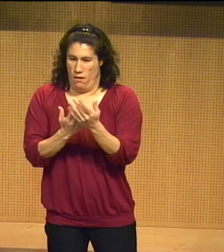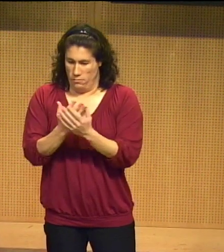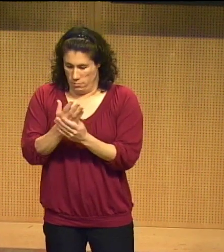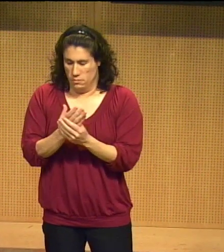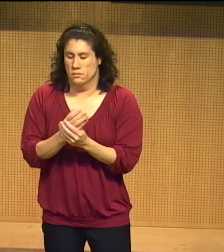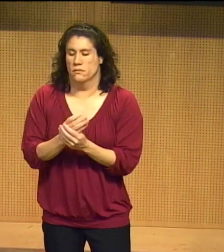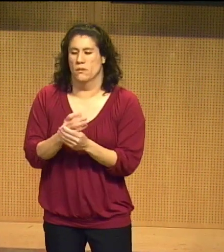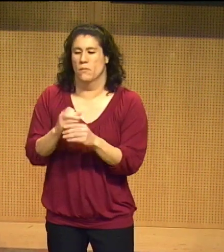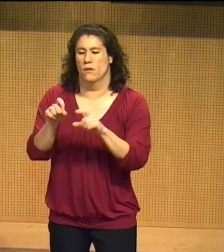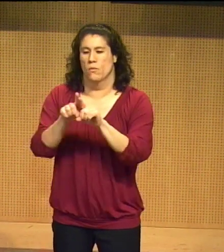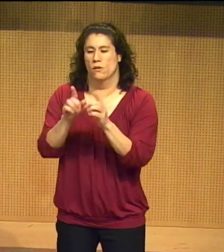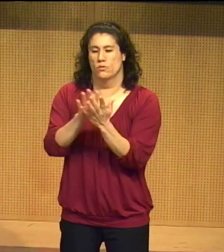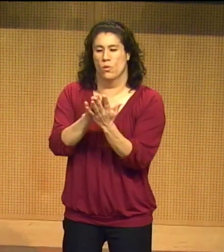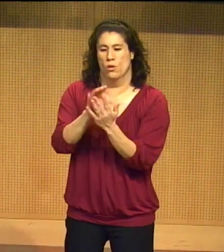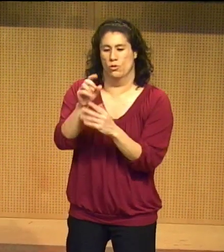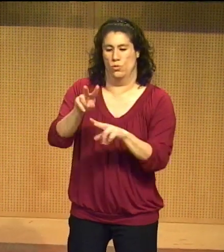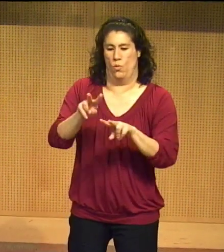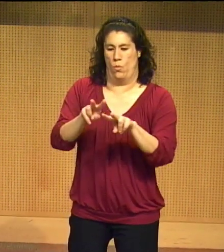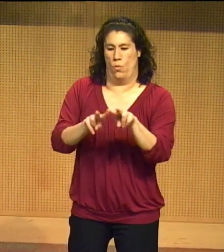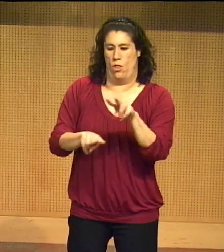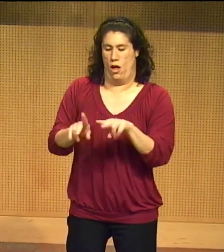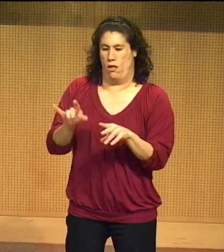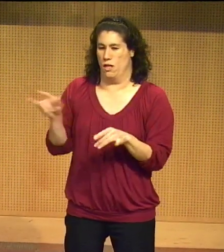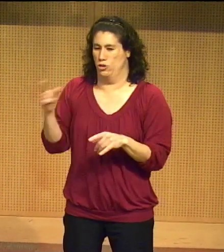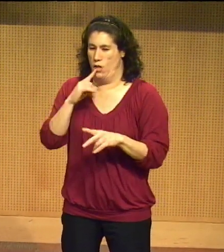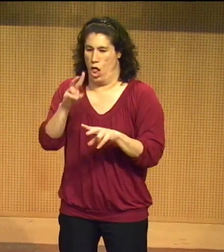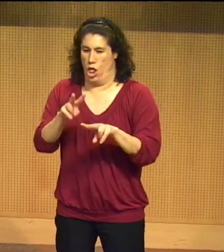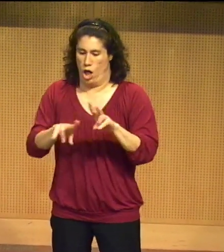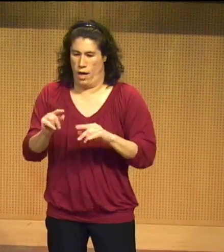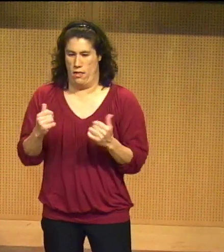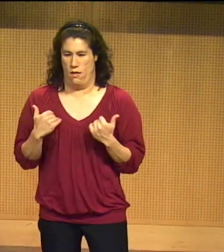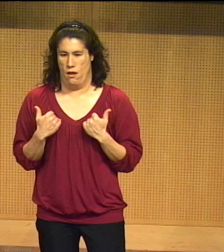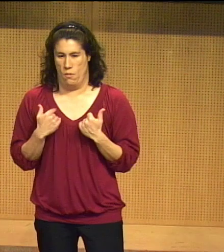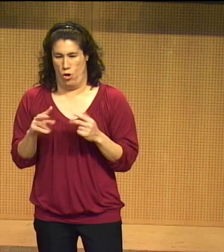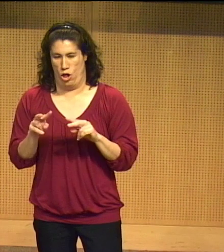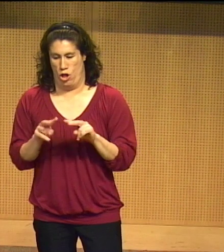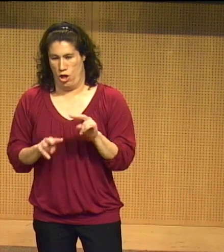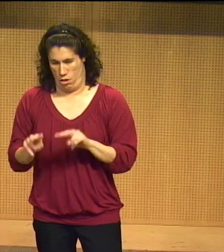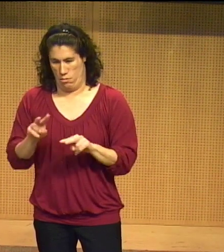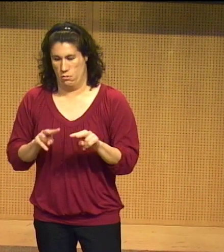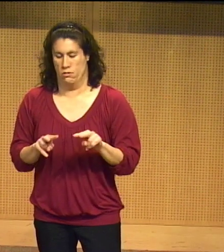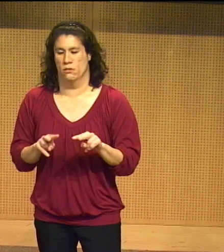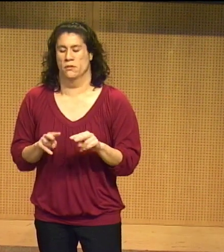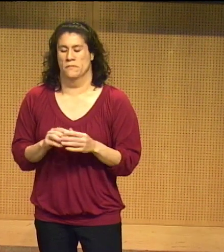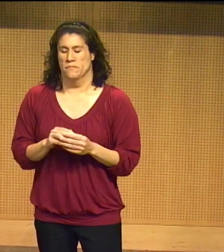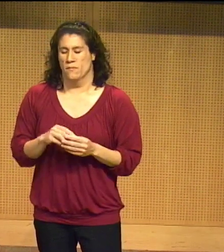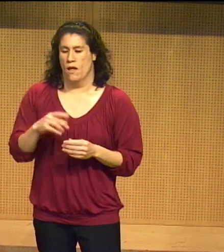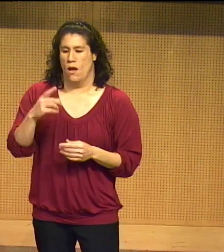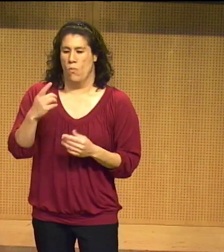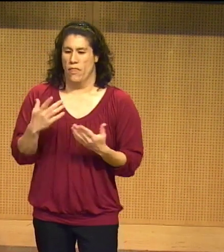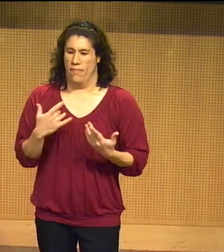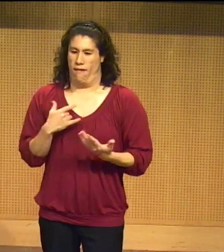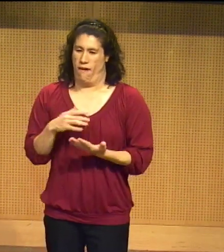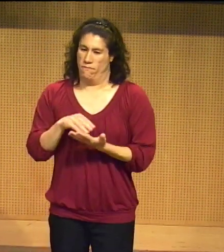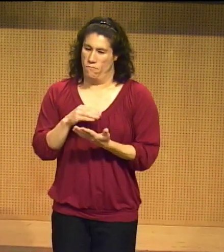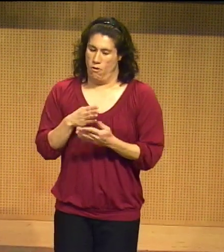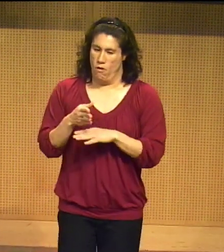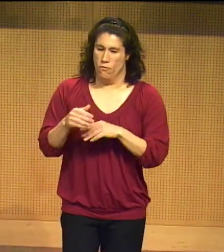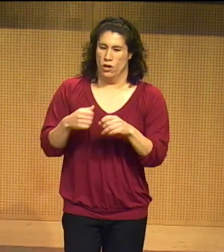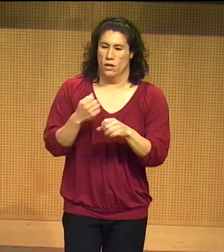hands. And like Jenny said, I really use my eyes a lot in my practice. And I